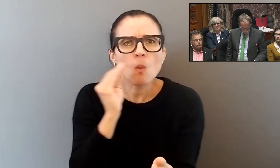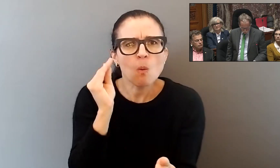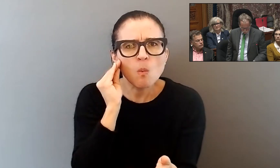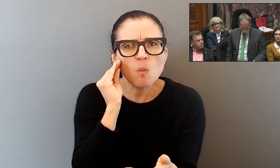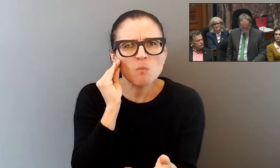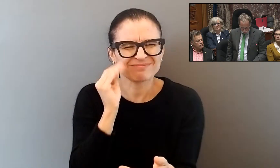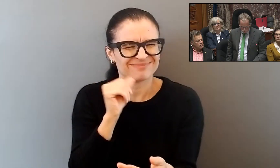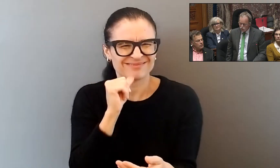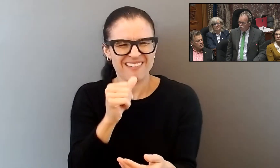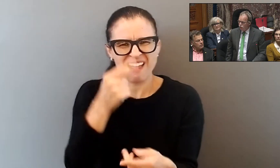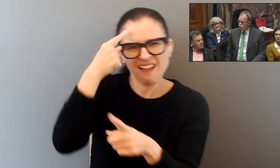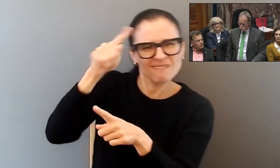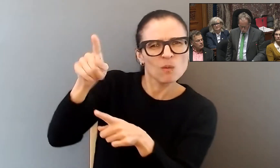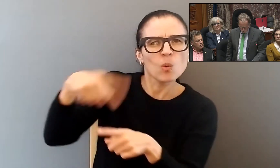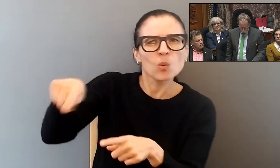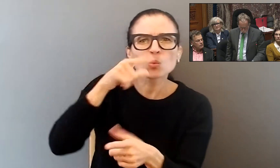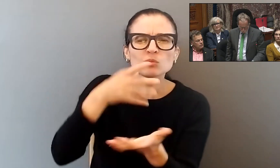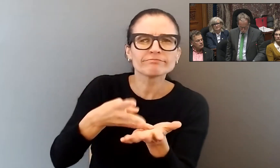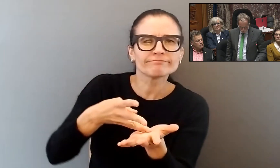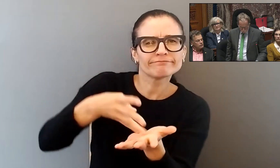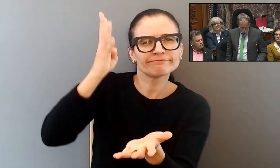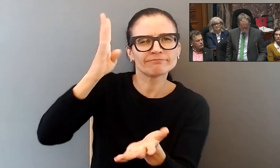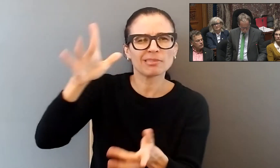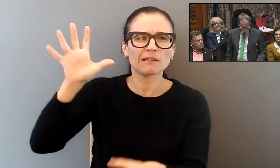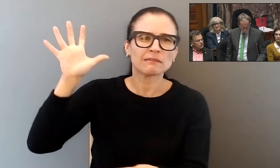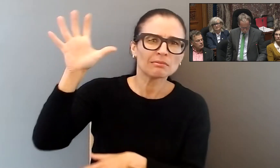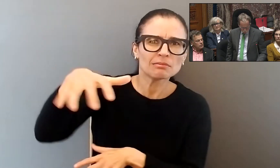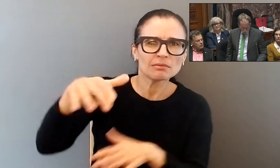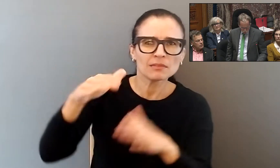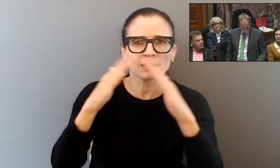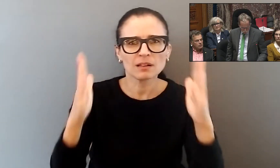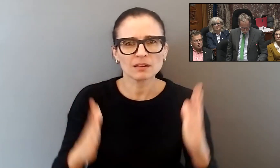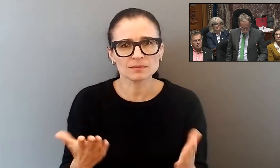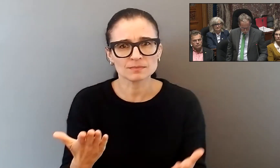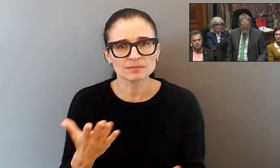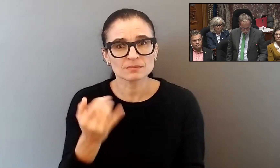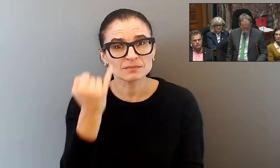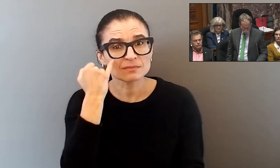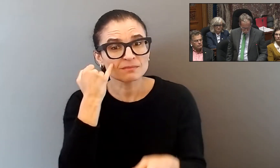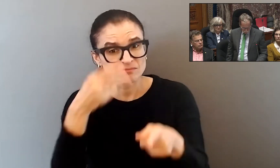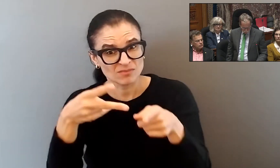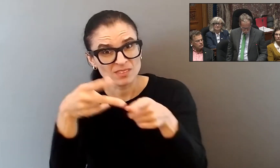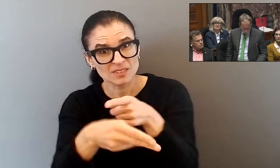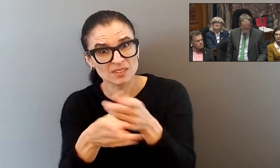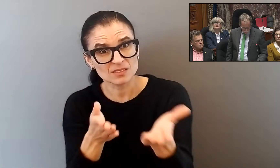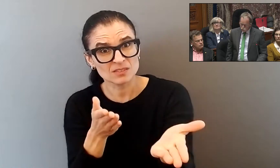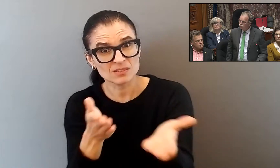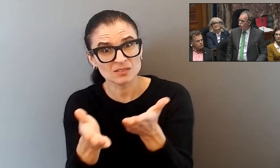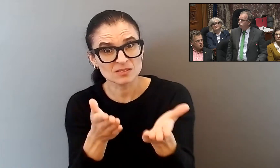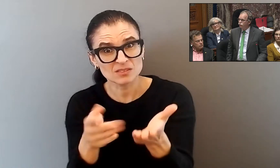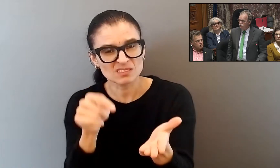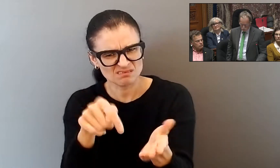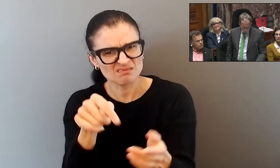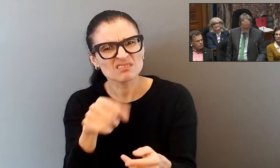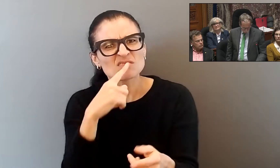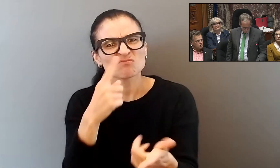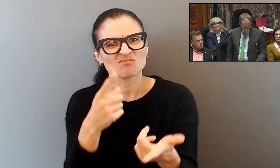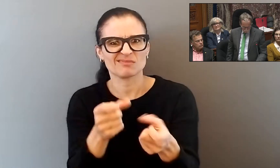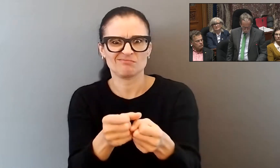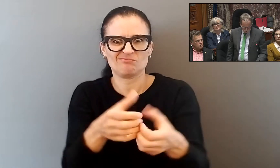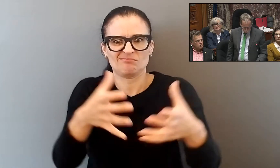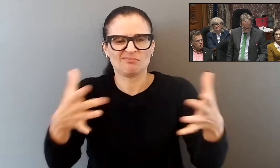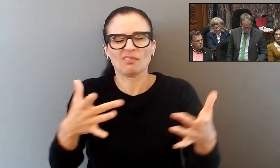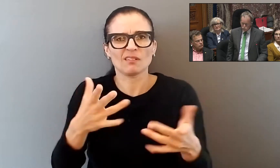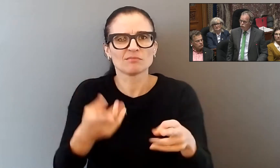cutting services and expanding fossil fuel extraction are the only methods to solve it. Instead of fighting